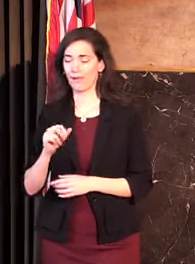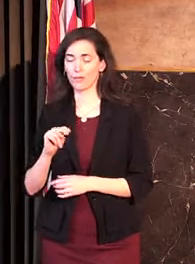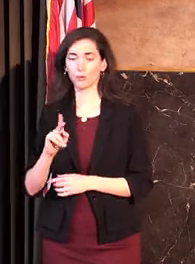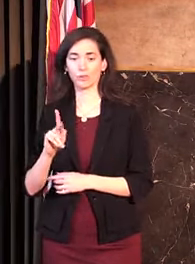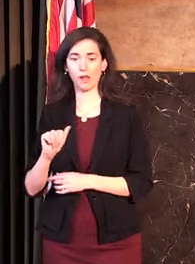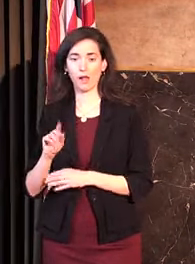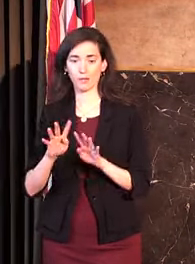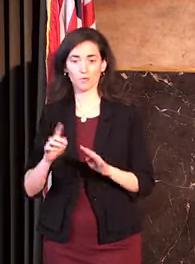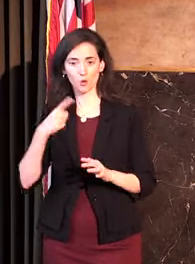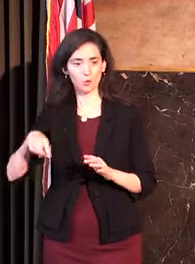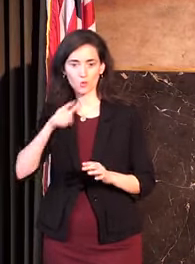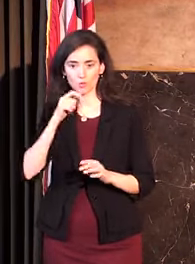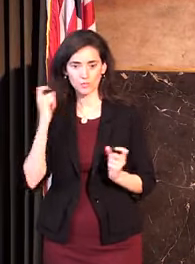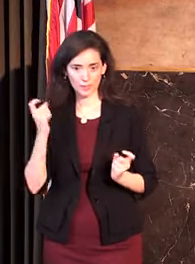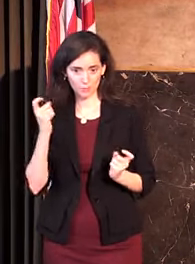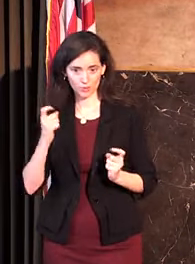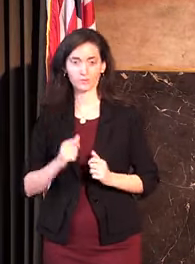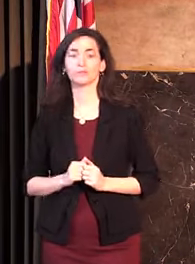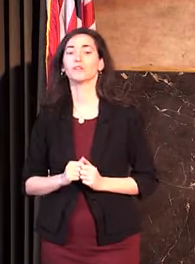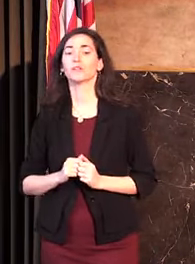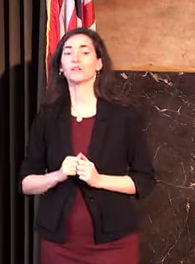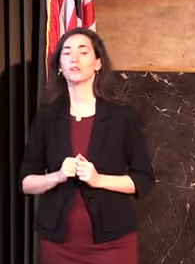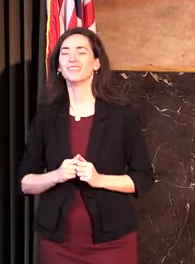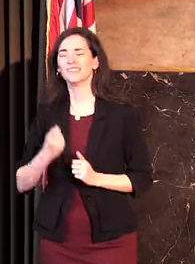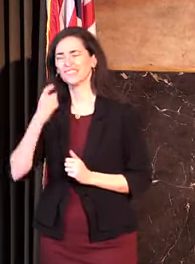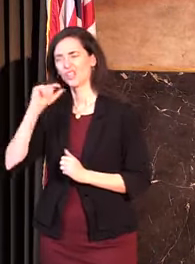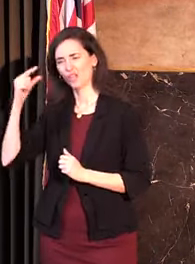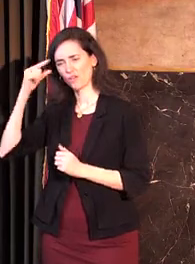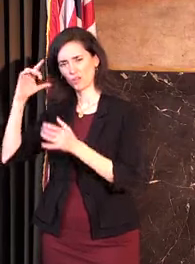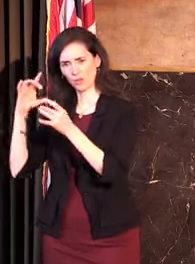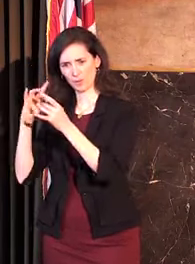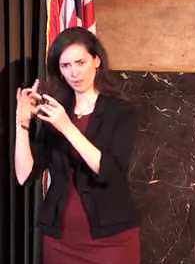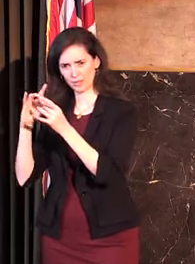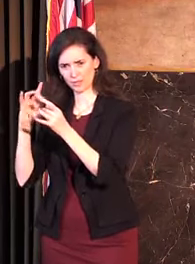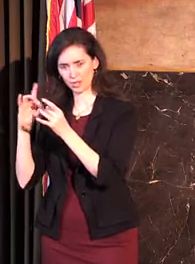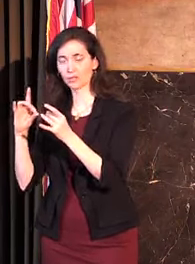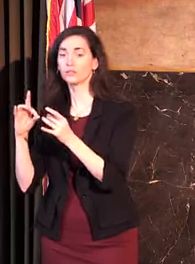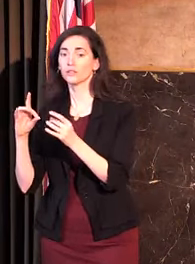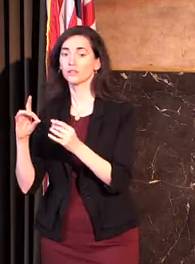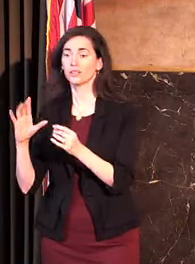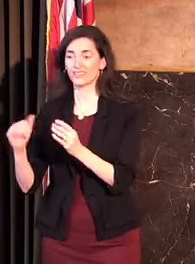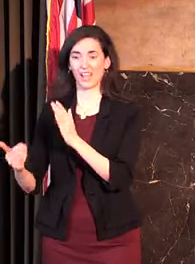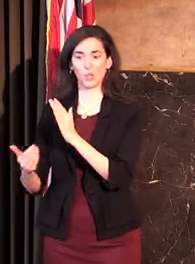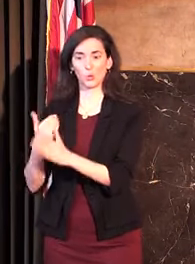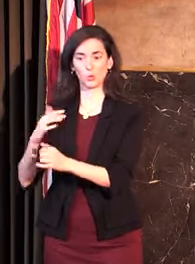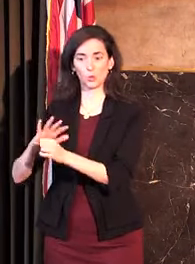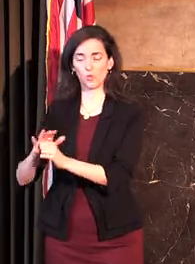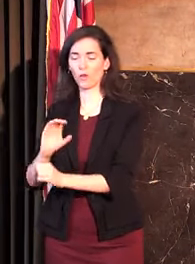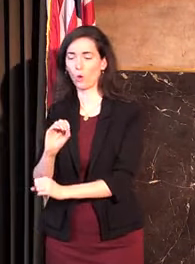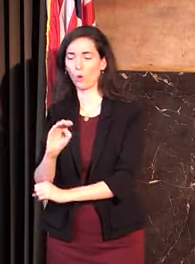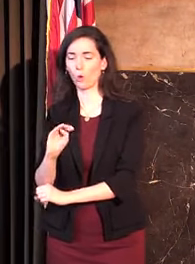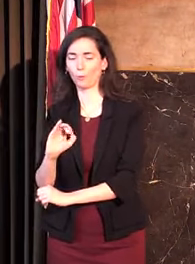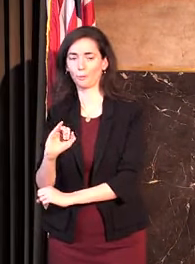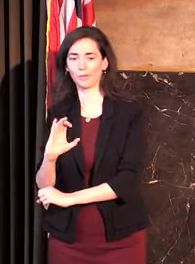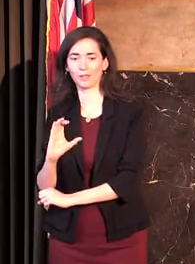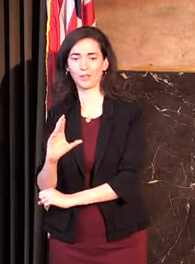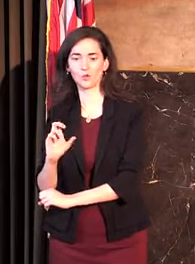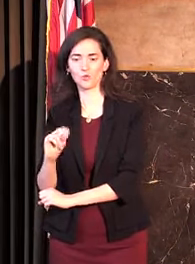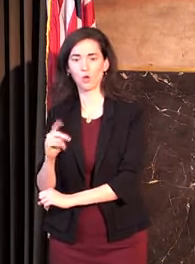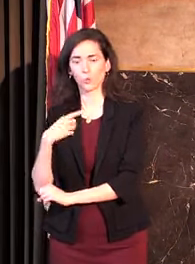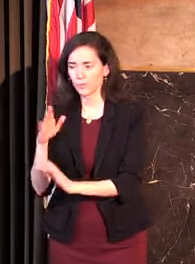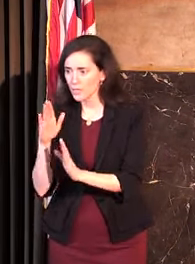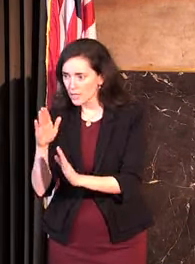celebrates. As the governor insinuated, we're paying very close attention to Omicron right now, and we're in close